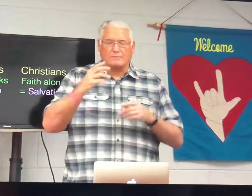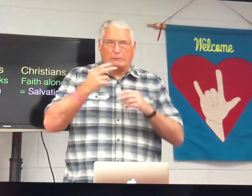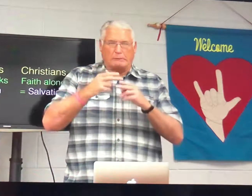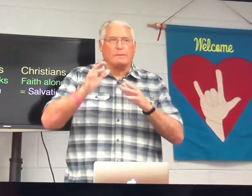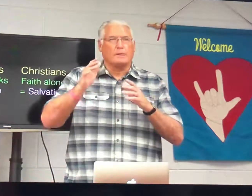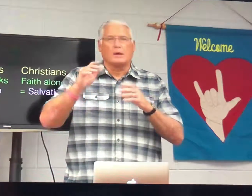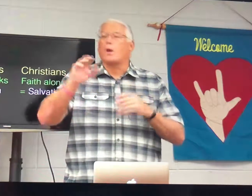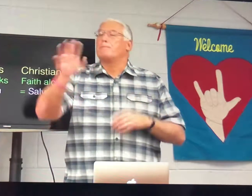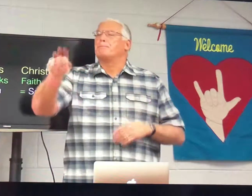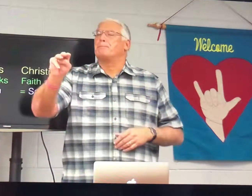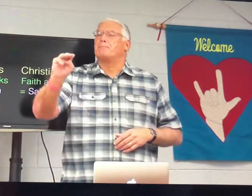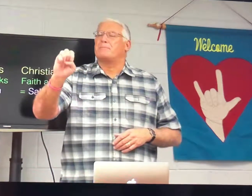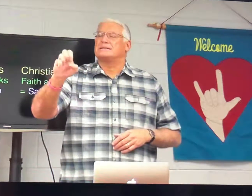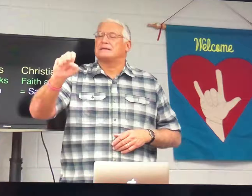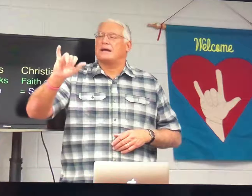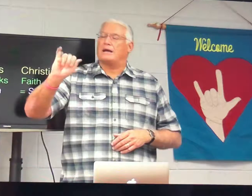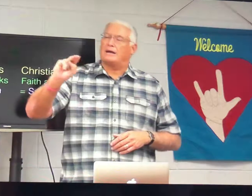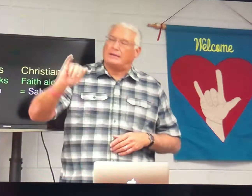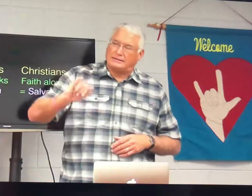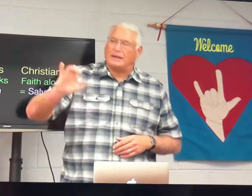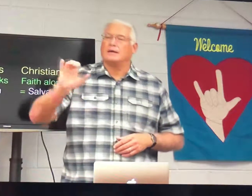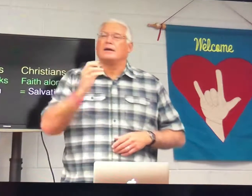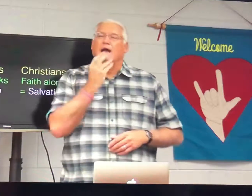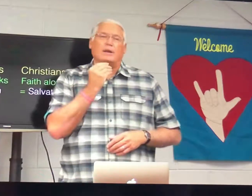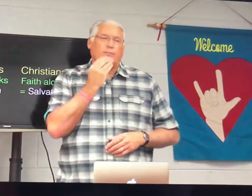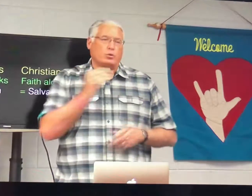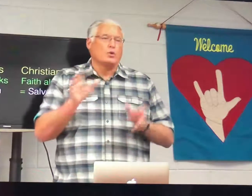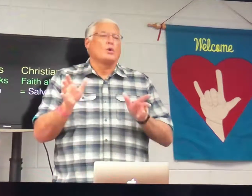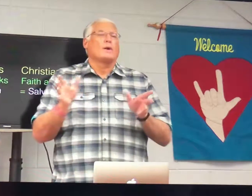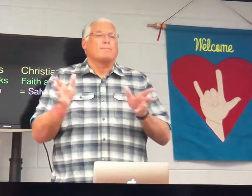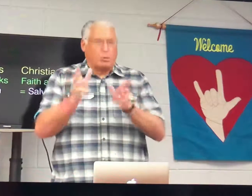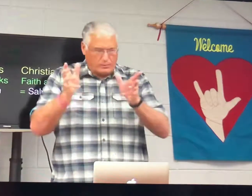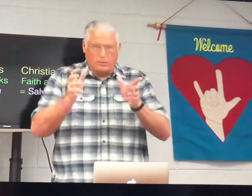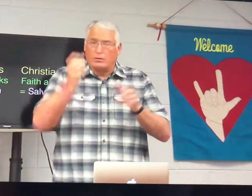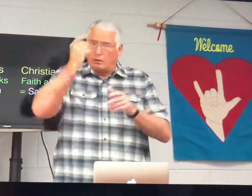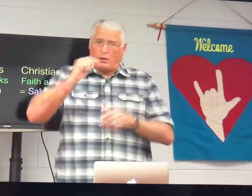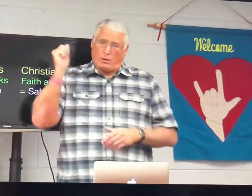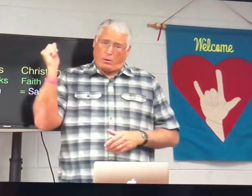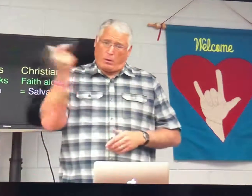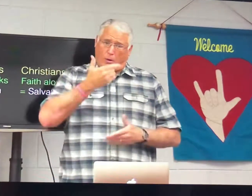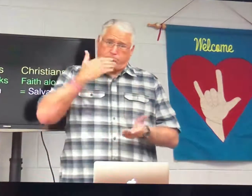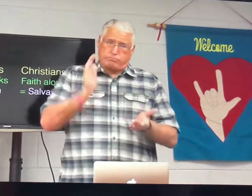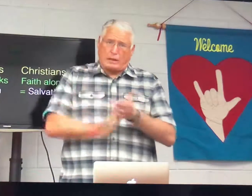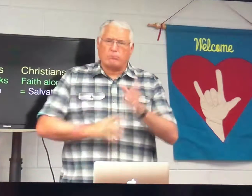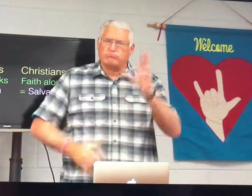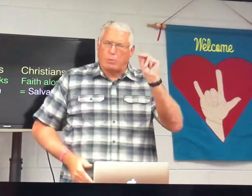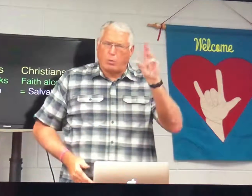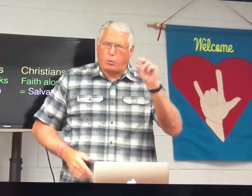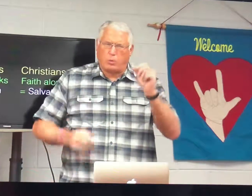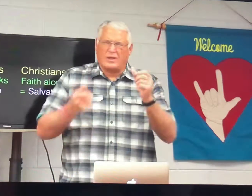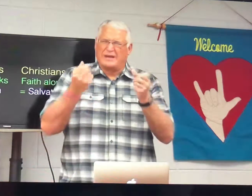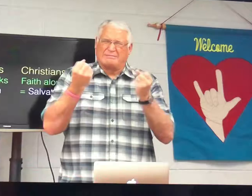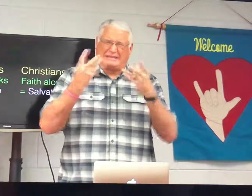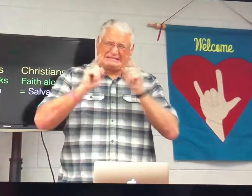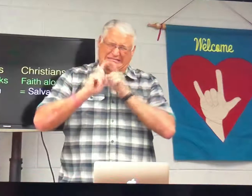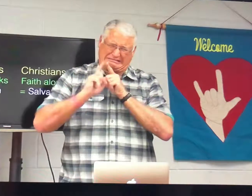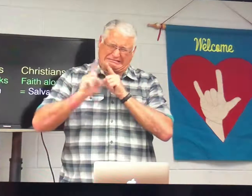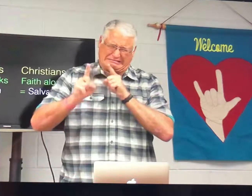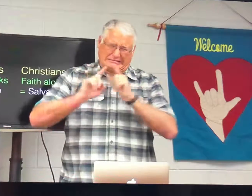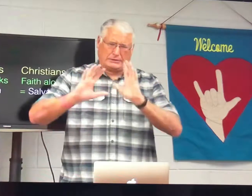Let's take a look at the defense and see how it's going to line up behind him here tonight. Brought to you by Golden Diamond Source. And in that outfield left to right, we've got Trey Mancini, Adam Jones,